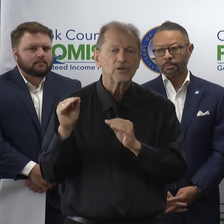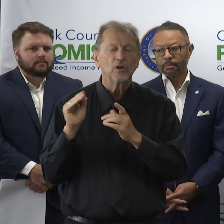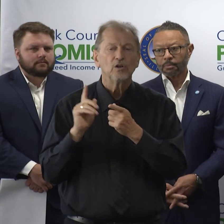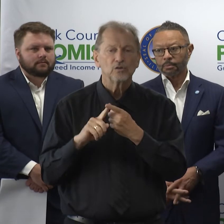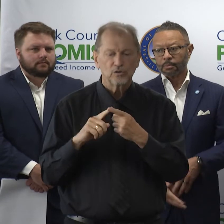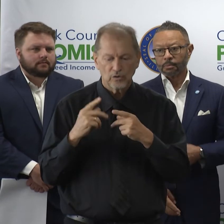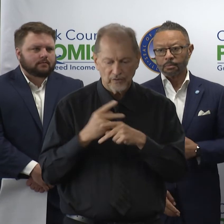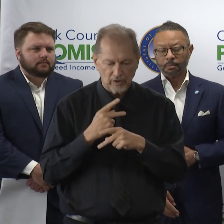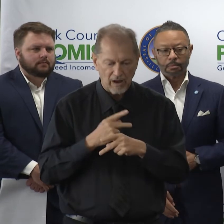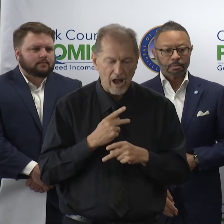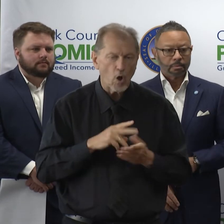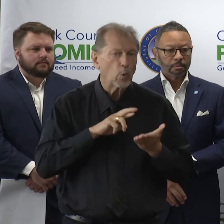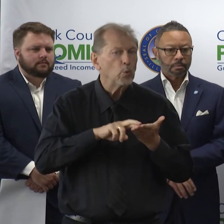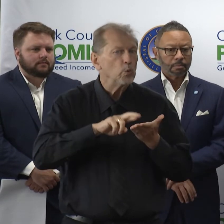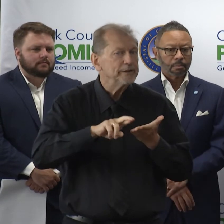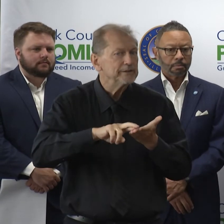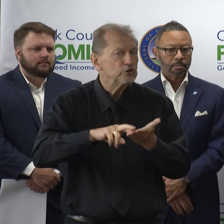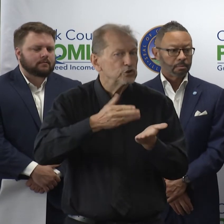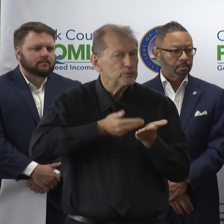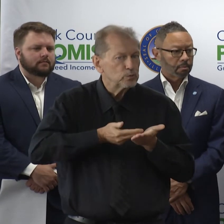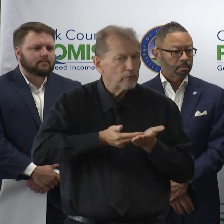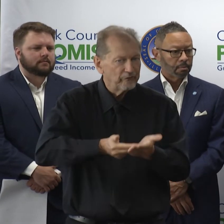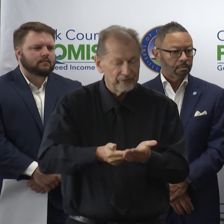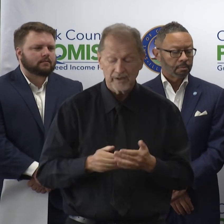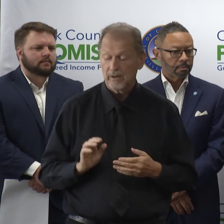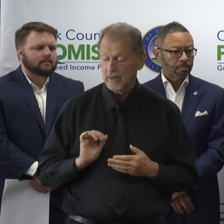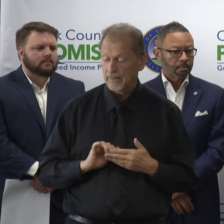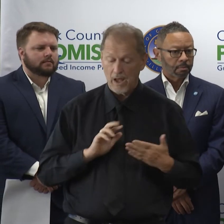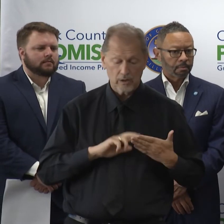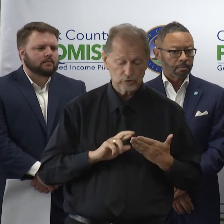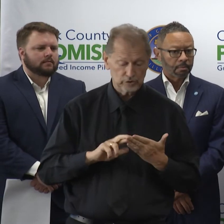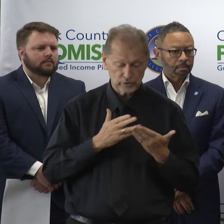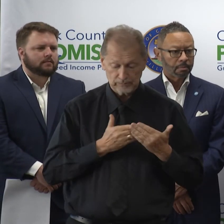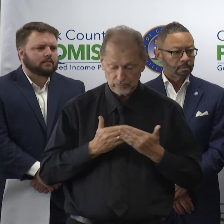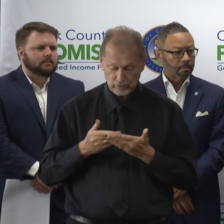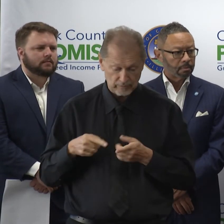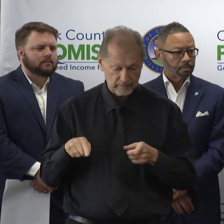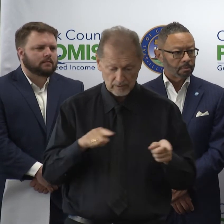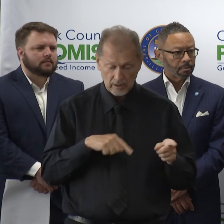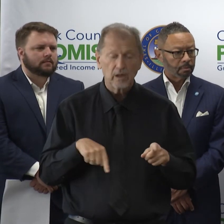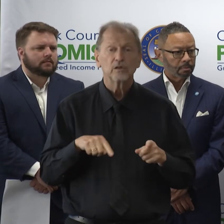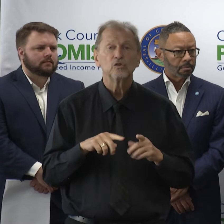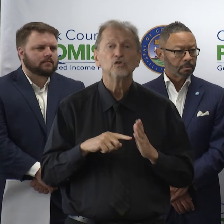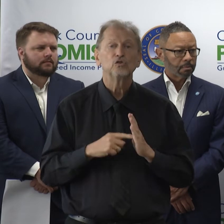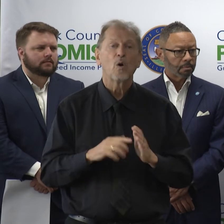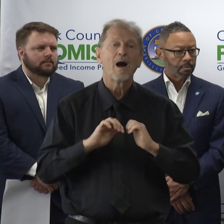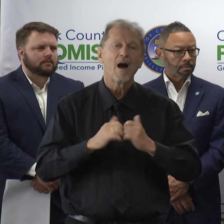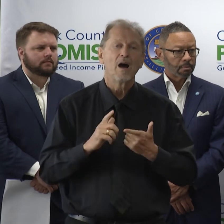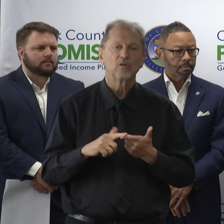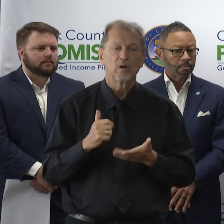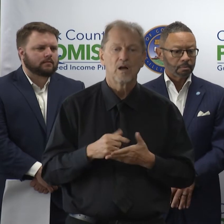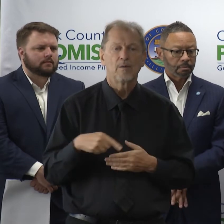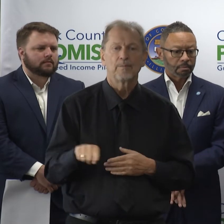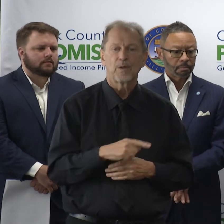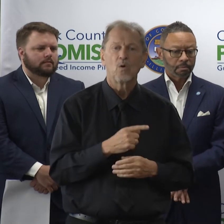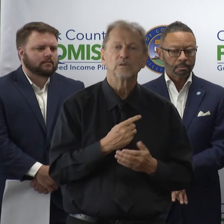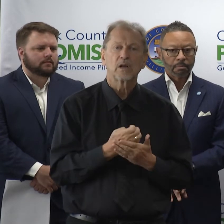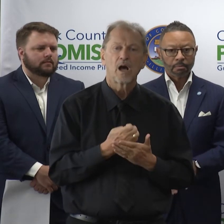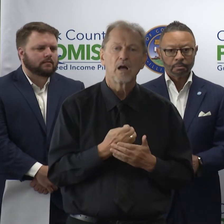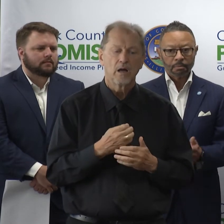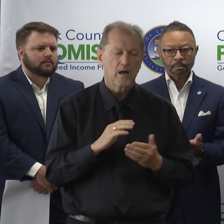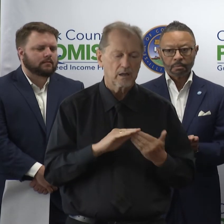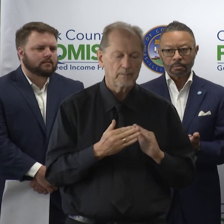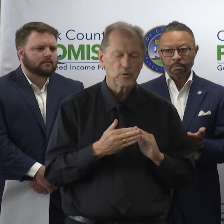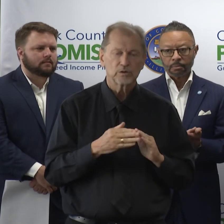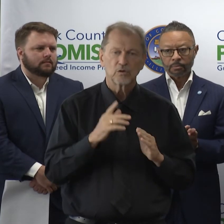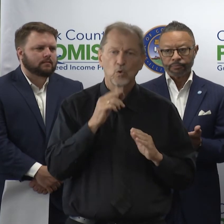generate rigorous evidence that leads to greater economic opportunity for communities harmed by disinvestment and segregation. Through our work